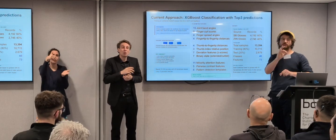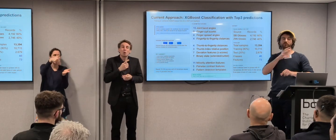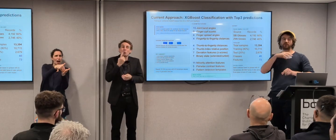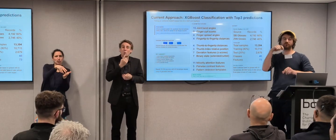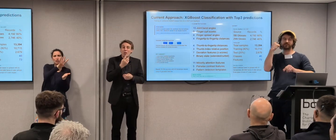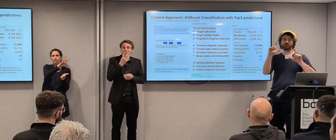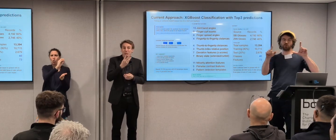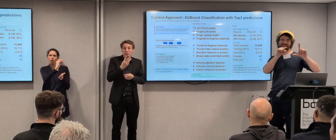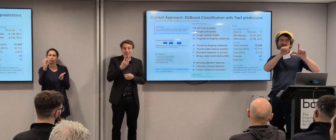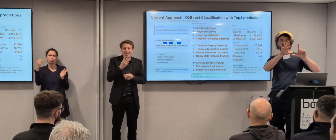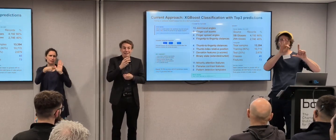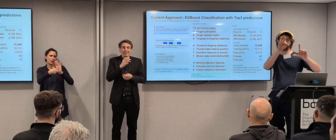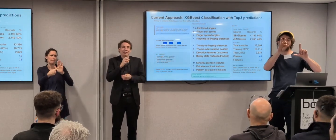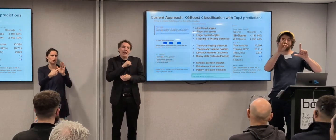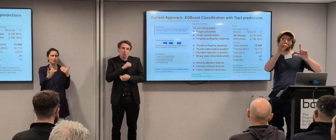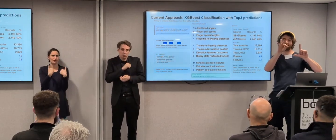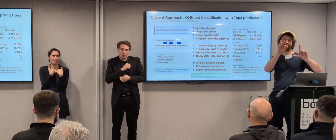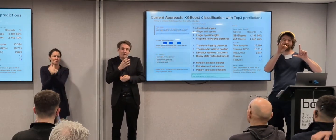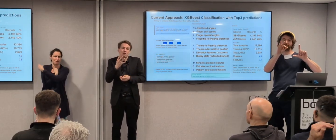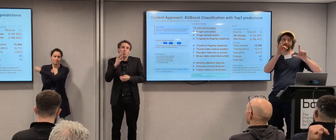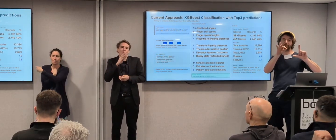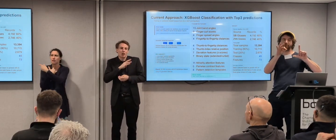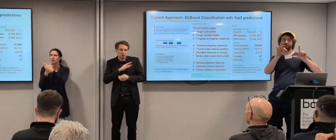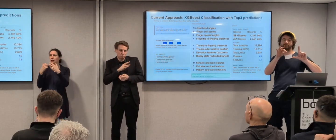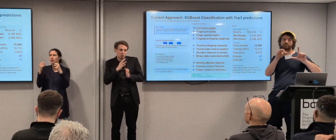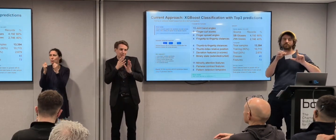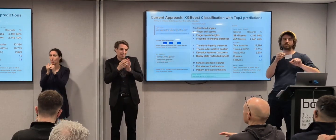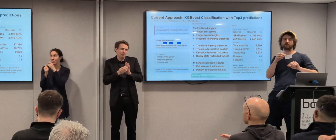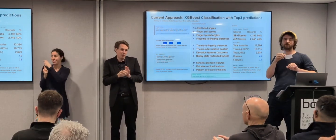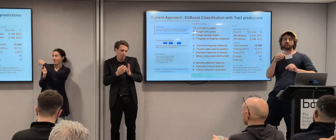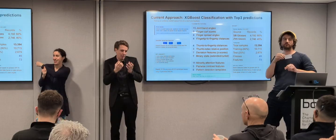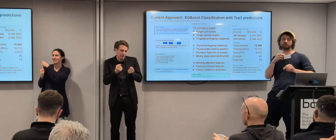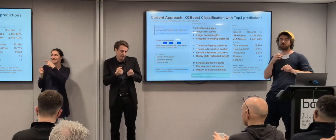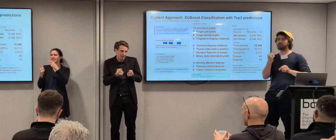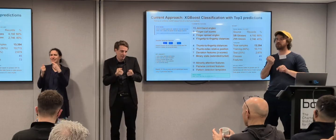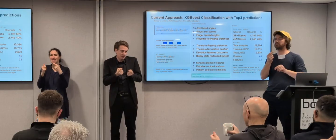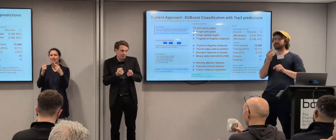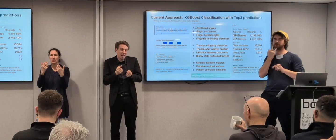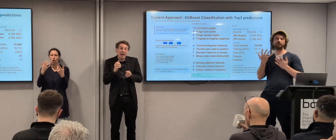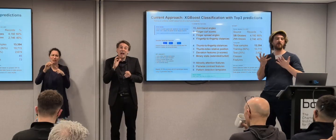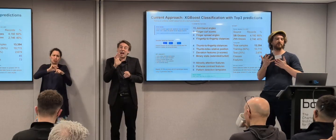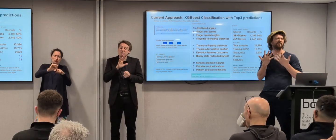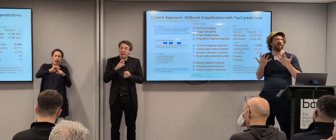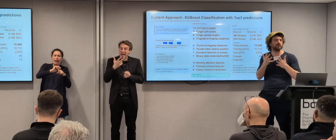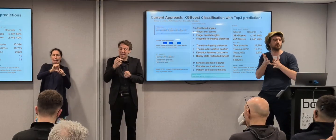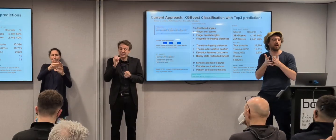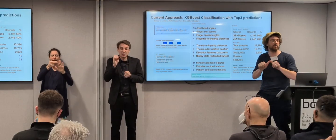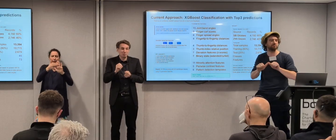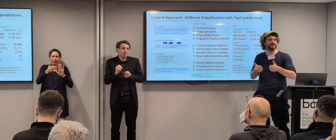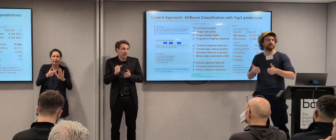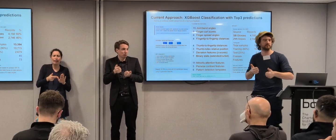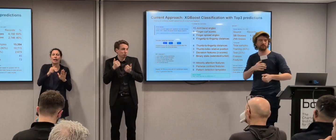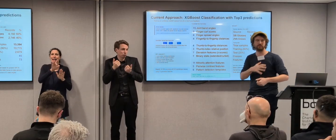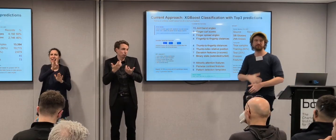13,400 samples. And with that, we have a training of 80% of the samples.